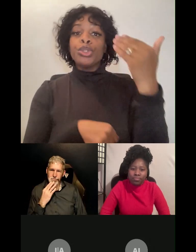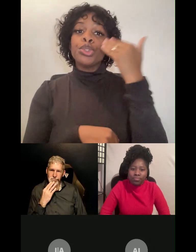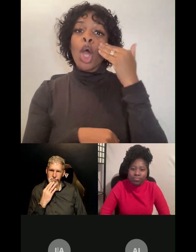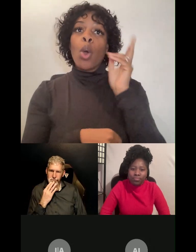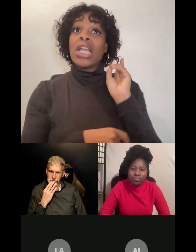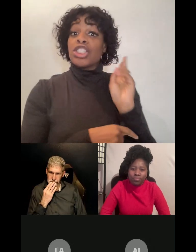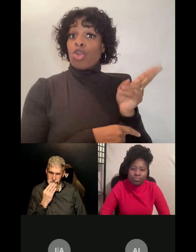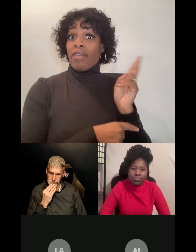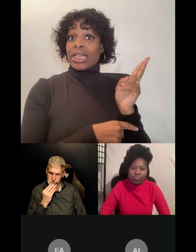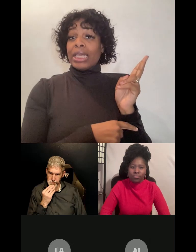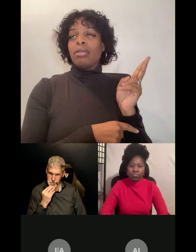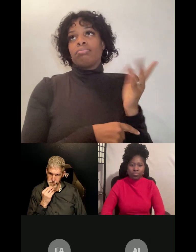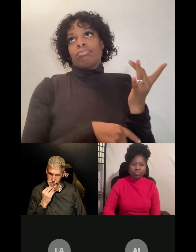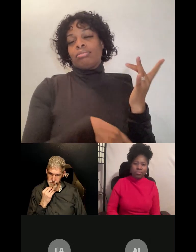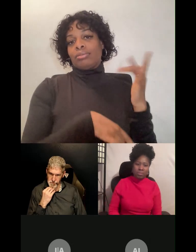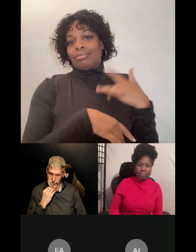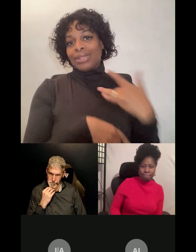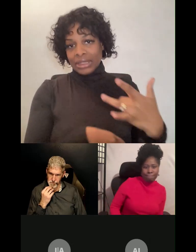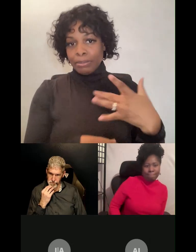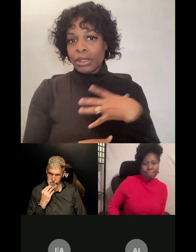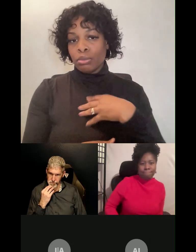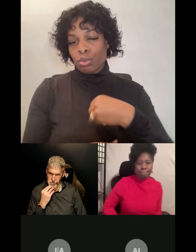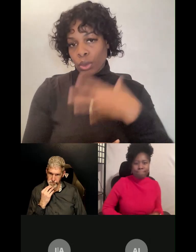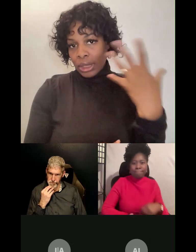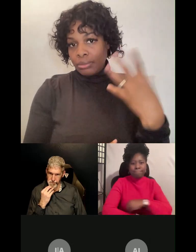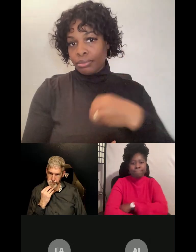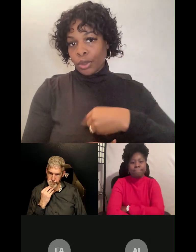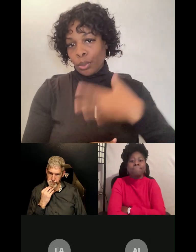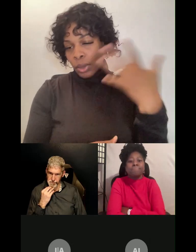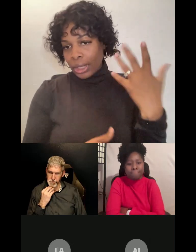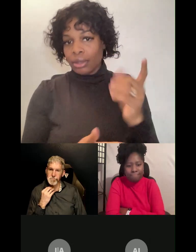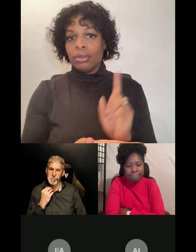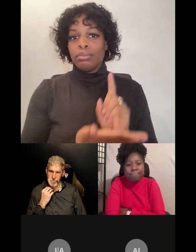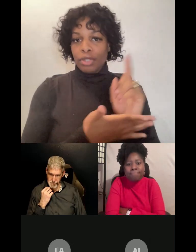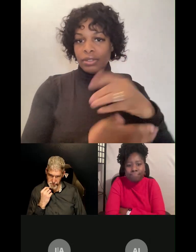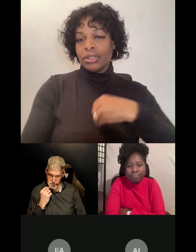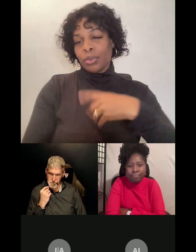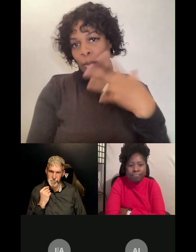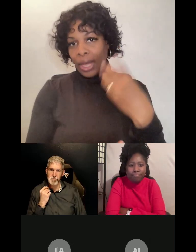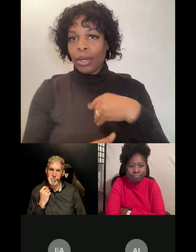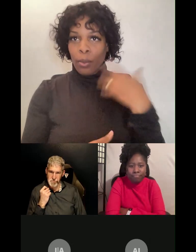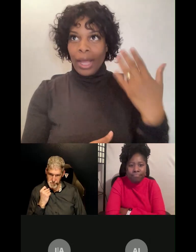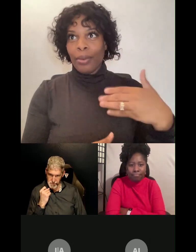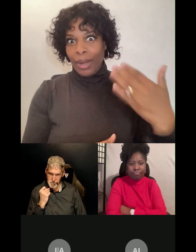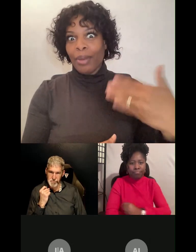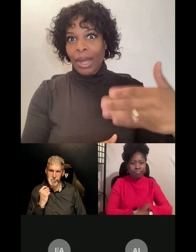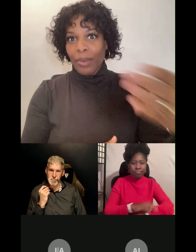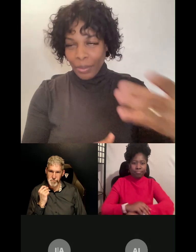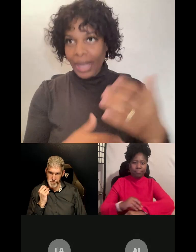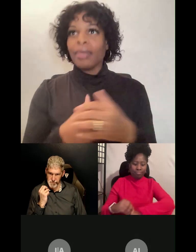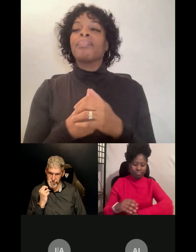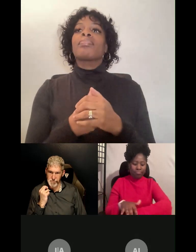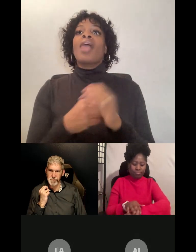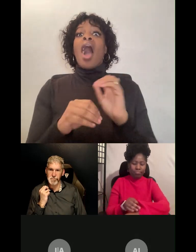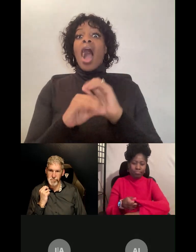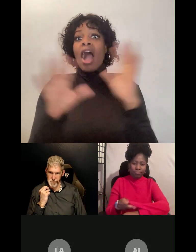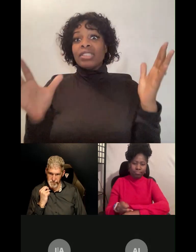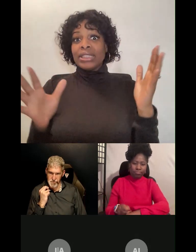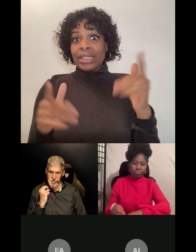of course, historically tend to be white, pretty